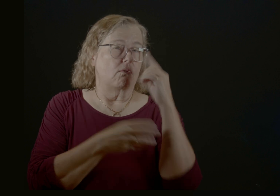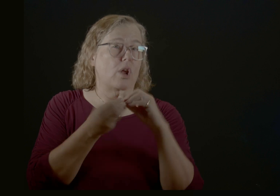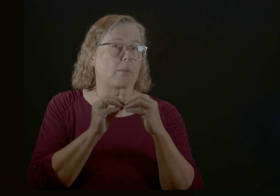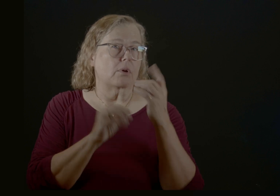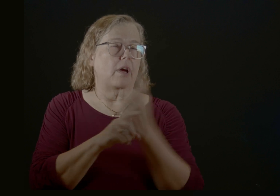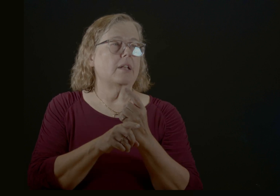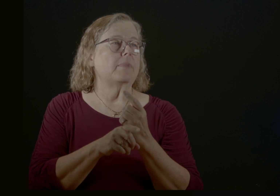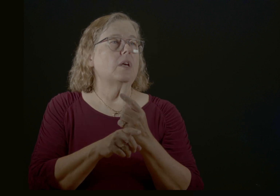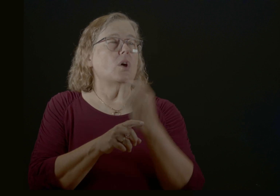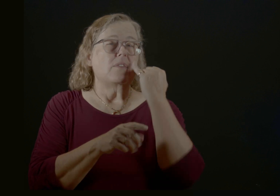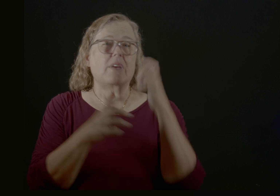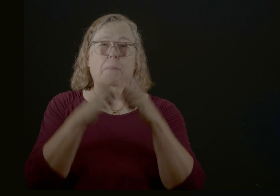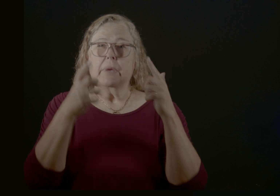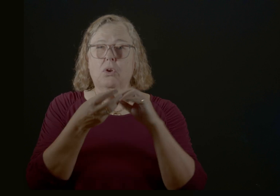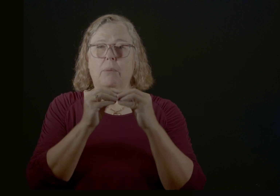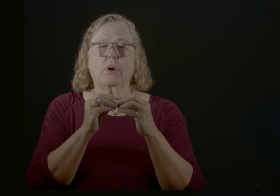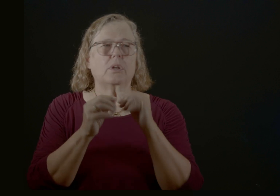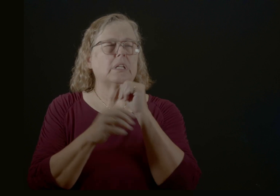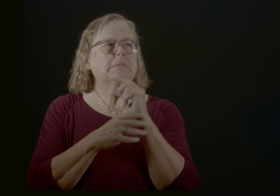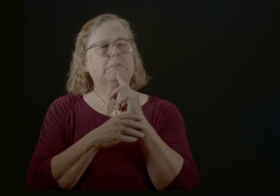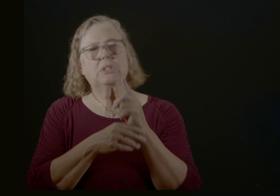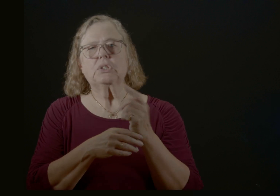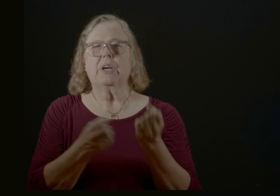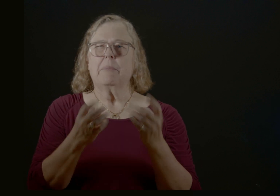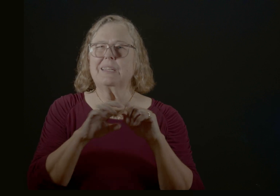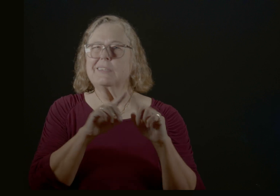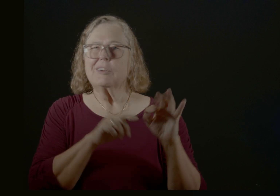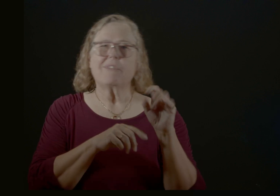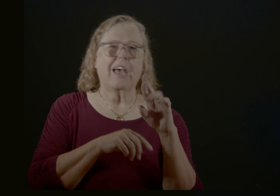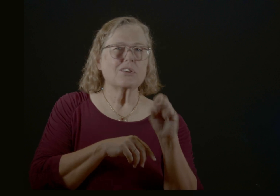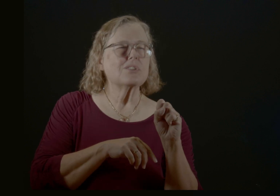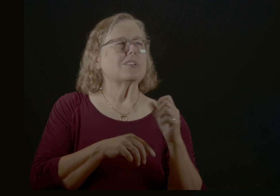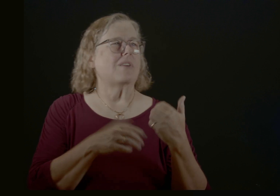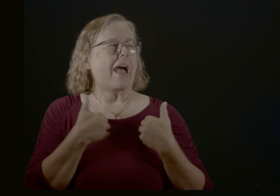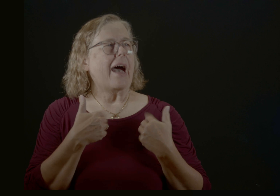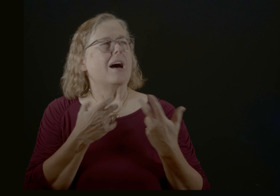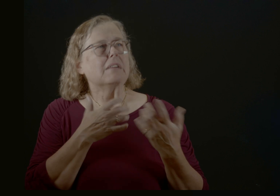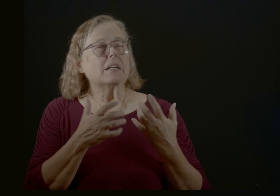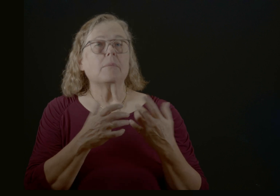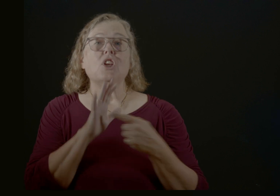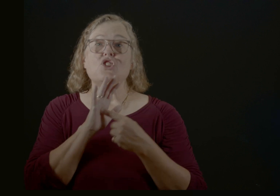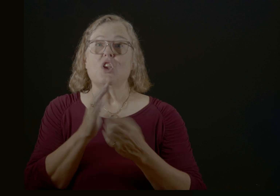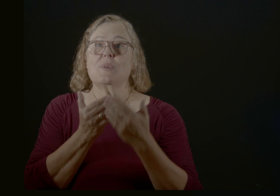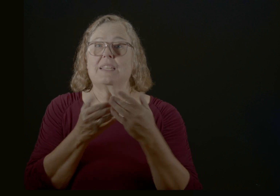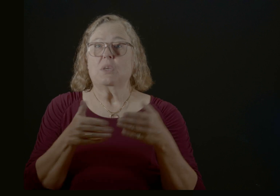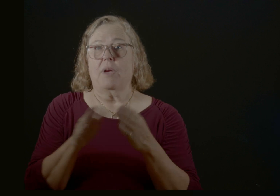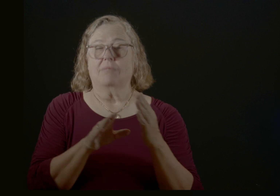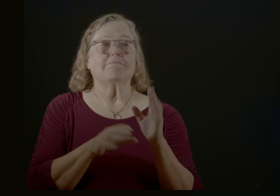for a number, right? If it's a big number, sometimes it's hard to find the factor. I'm going to show you a really easy way to